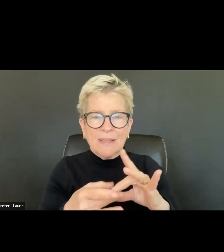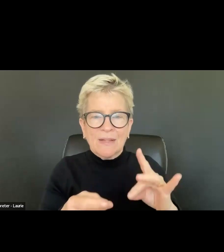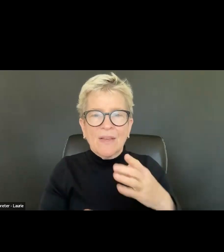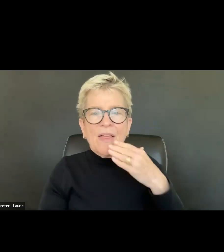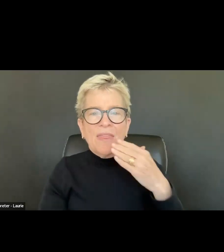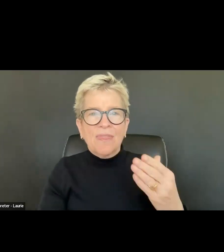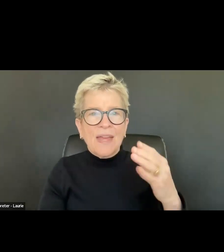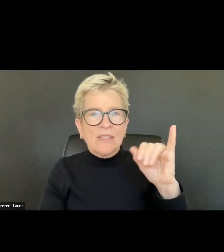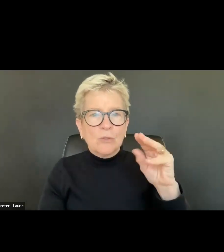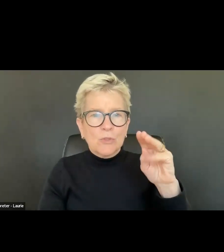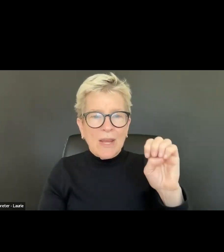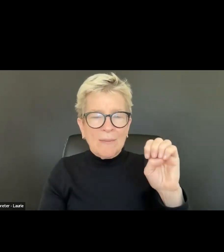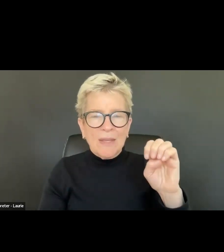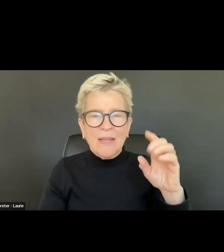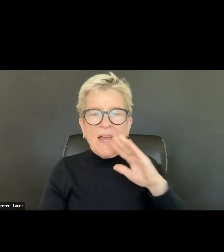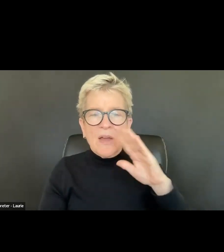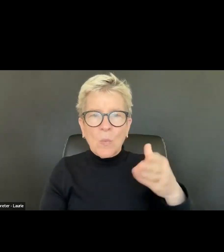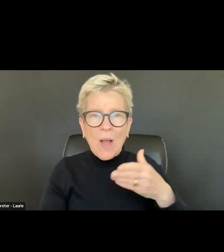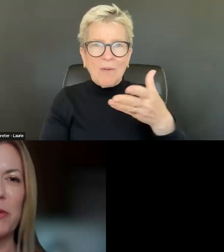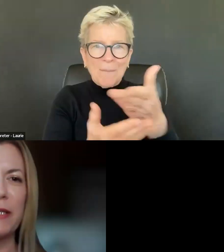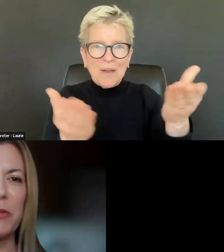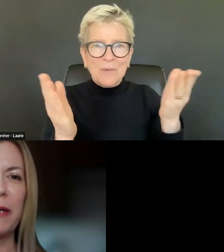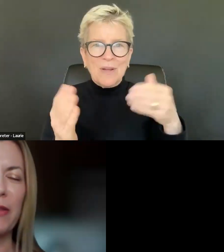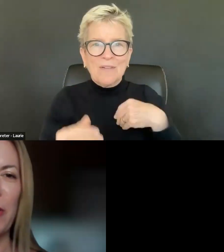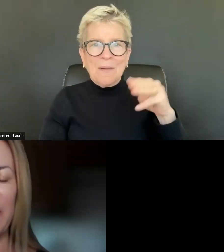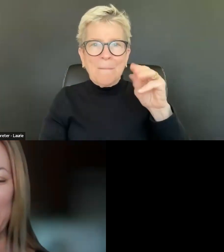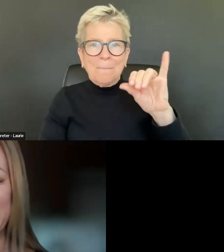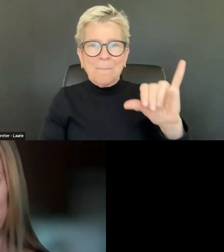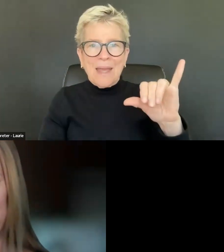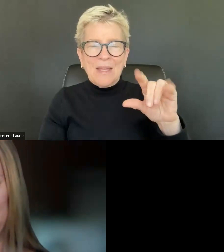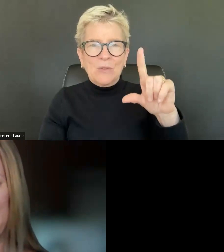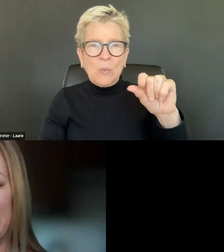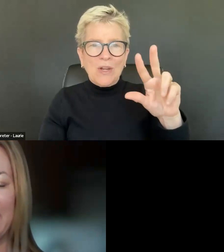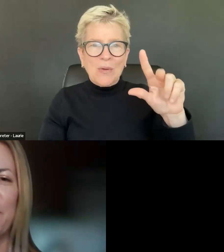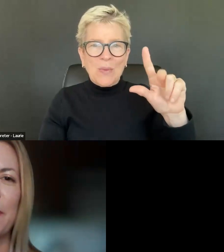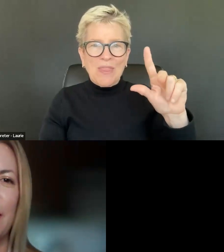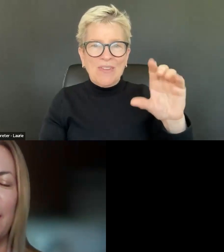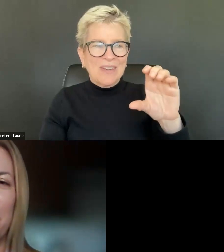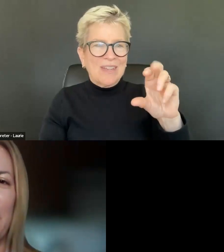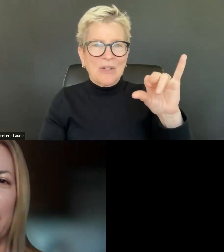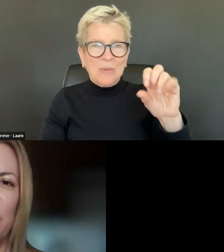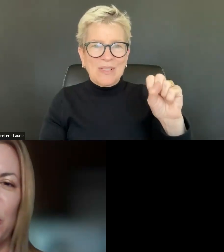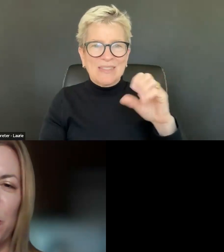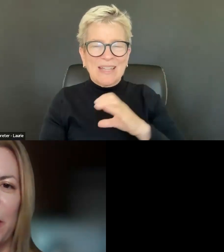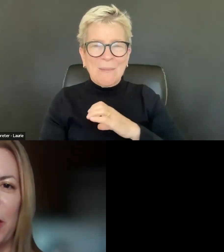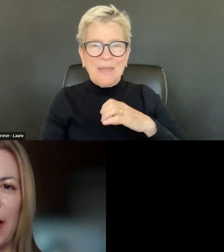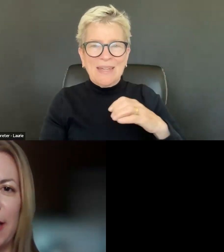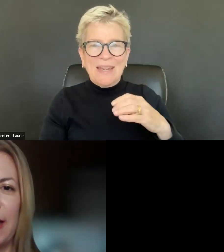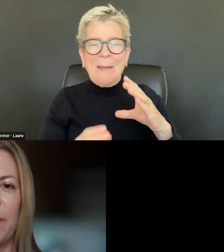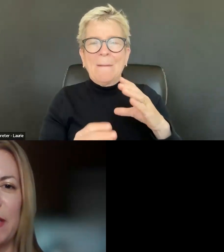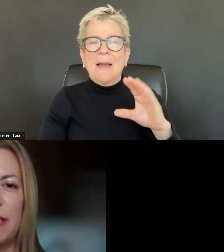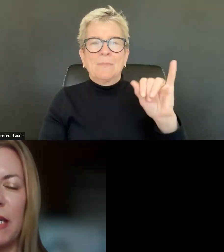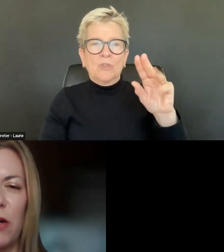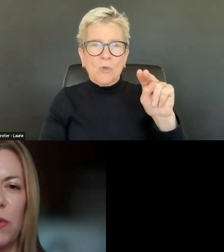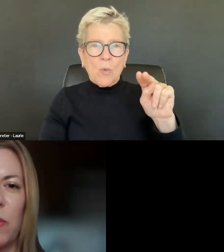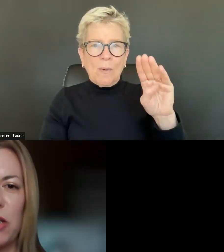you, Jamie. And I guess welcome everyone to the May 2023 CRIS committee meeting. My name is Joan Miller. I